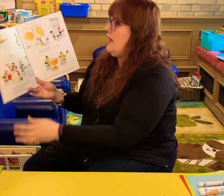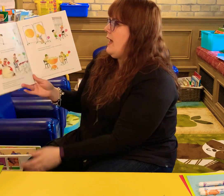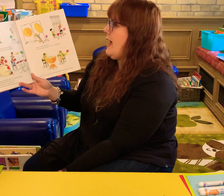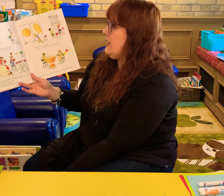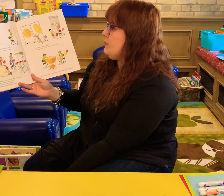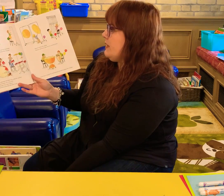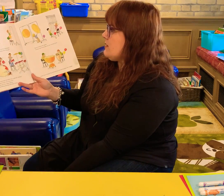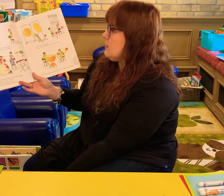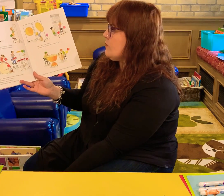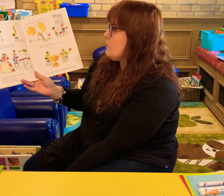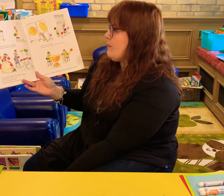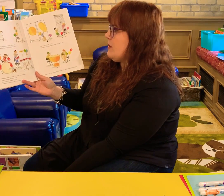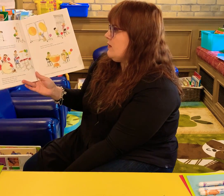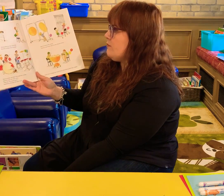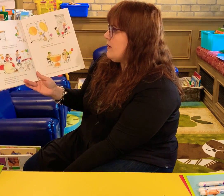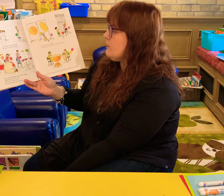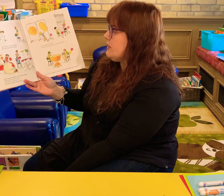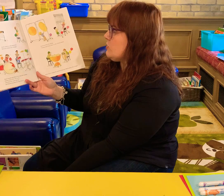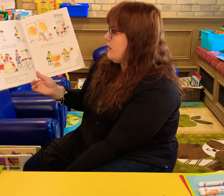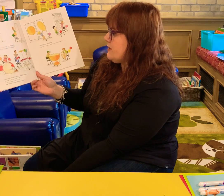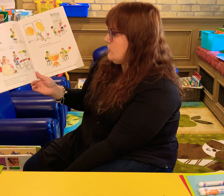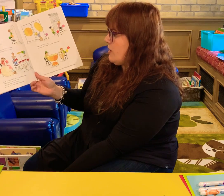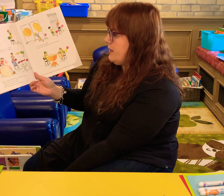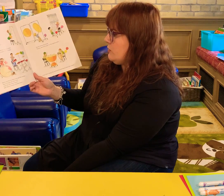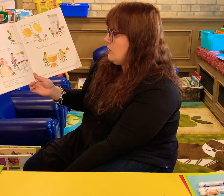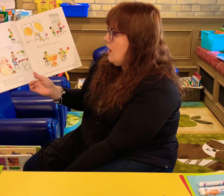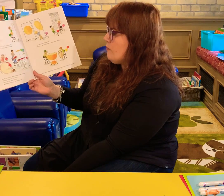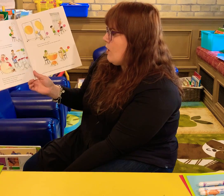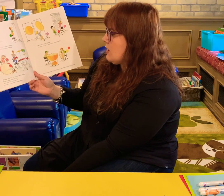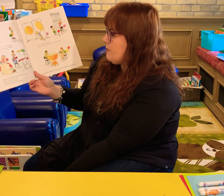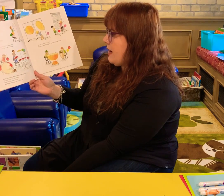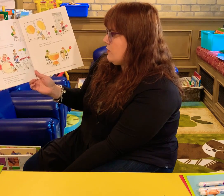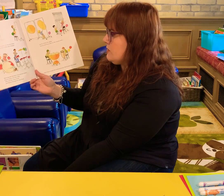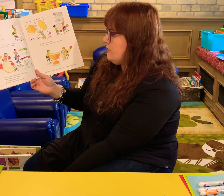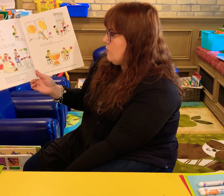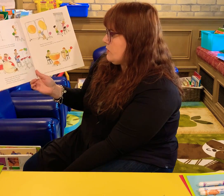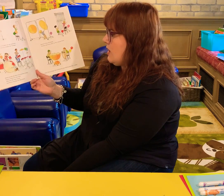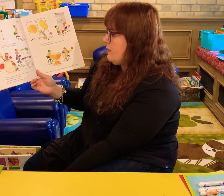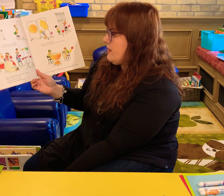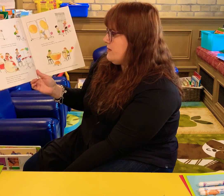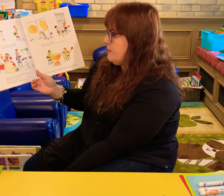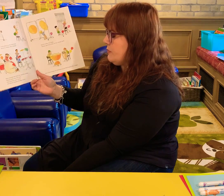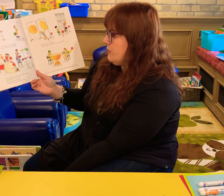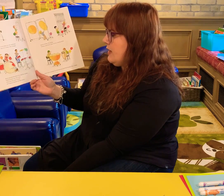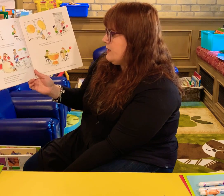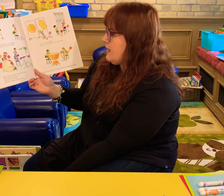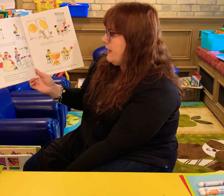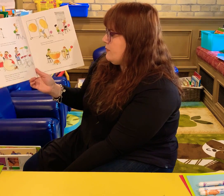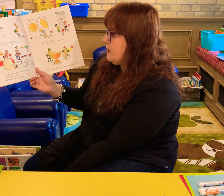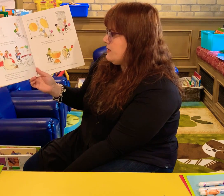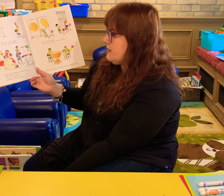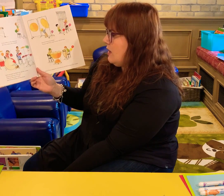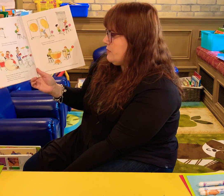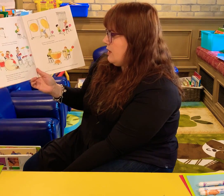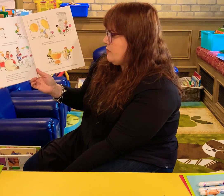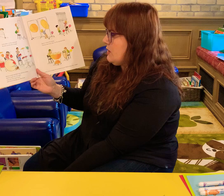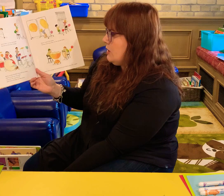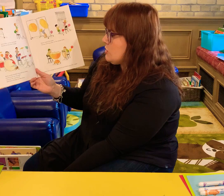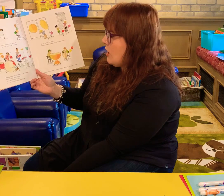Anna plays on the marimba. Beverly strikes the triangle. Mark pounds the floor tom and the cymbal. Diane beats the tom-toms. John